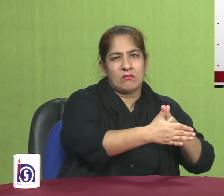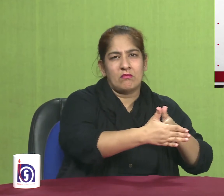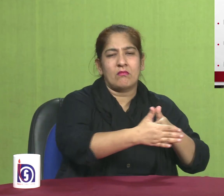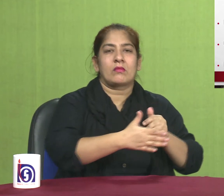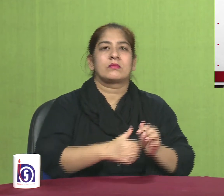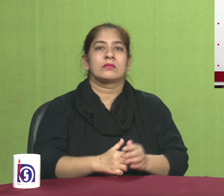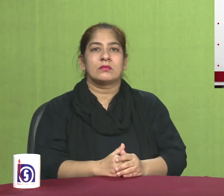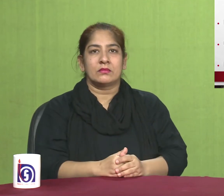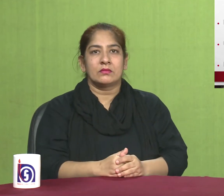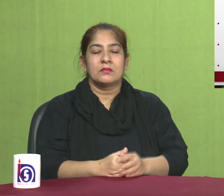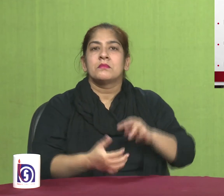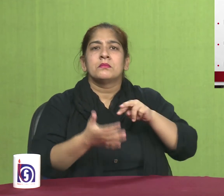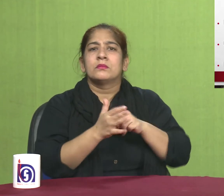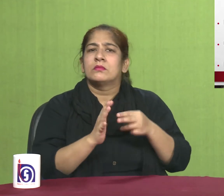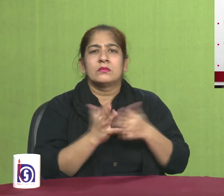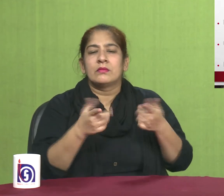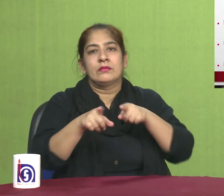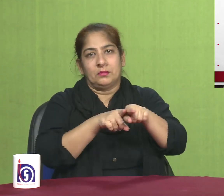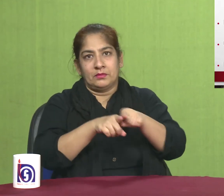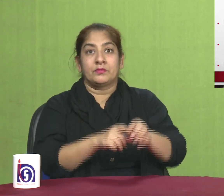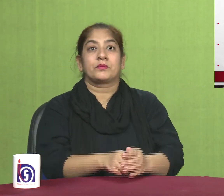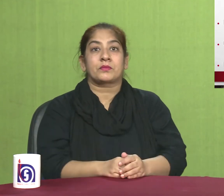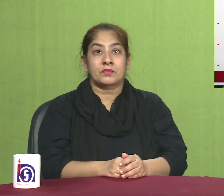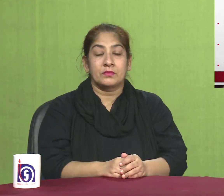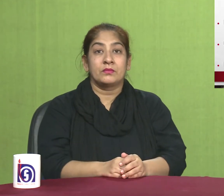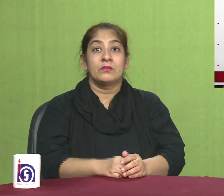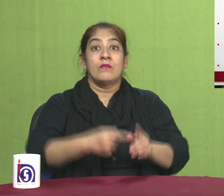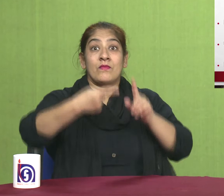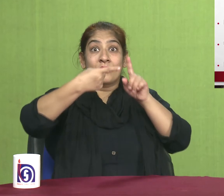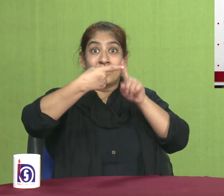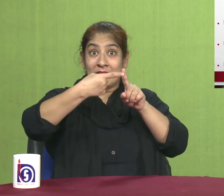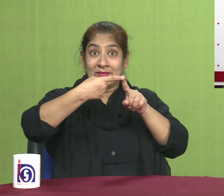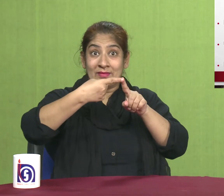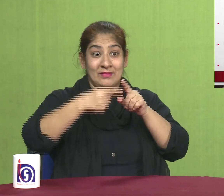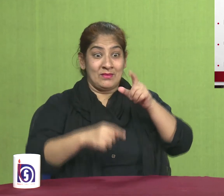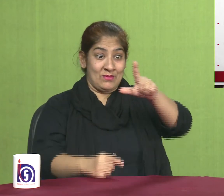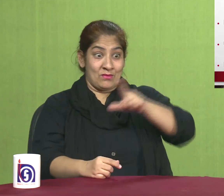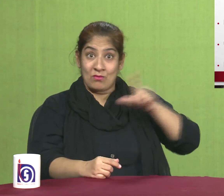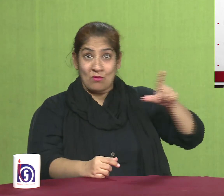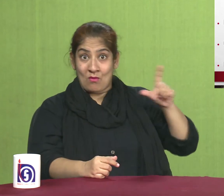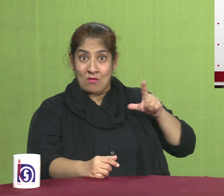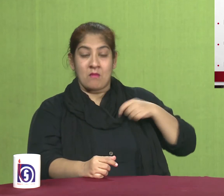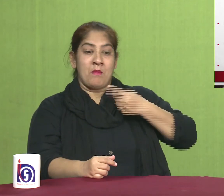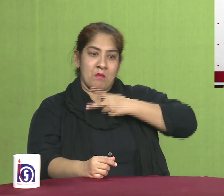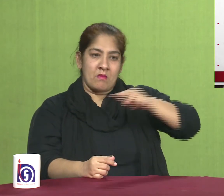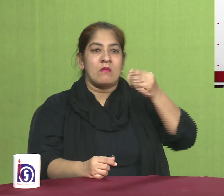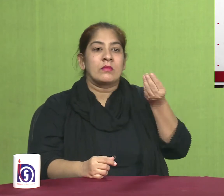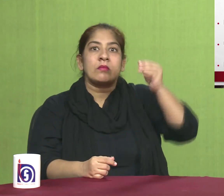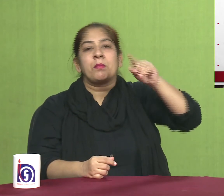Now, there are some limitations of debentures. We will be discussing them. The first one is that interest